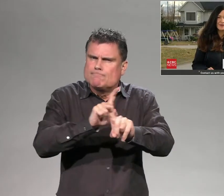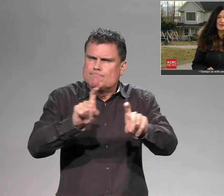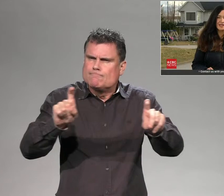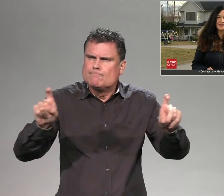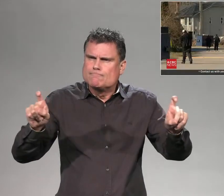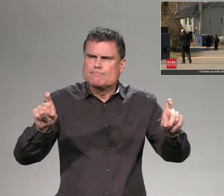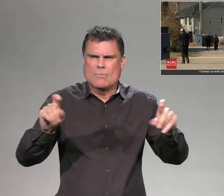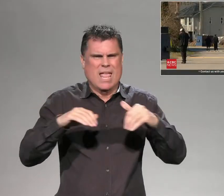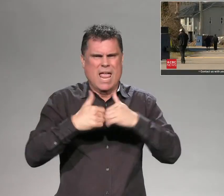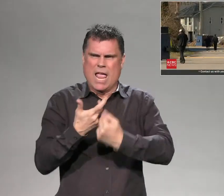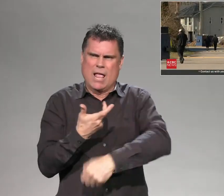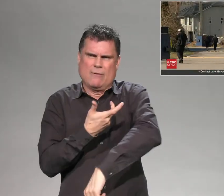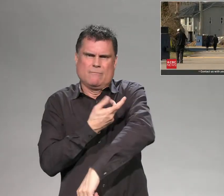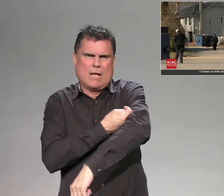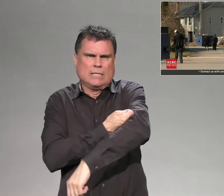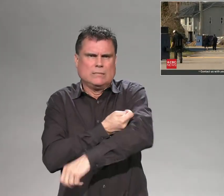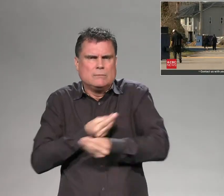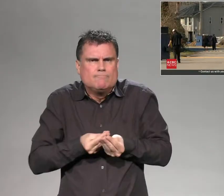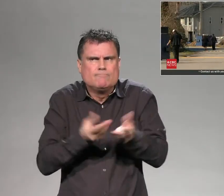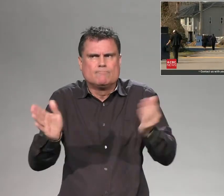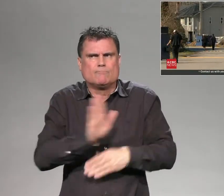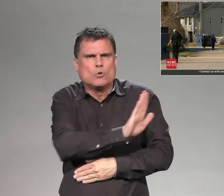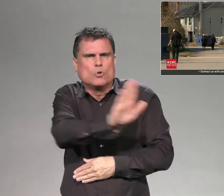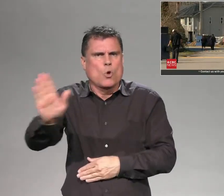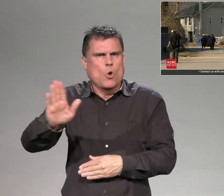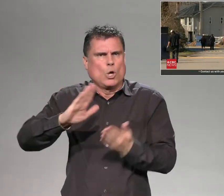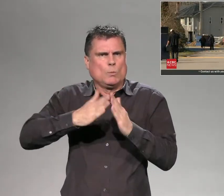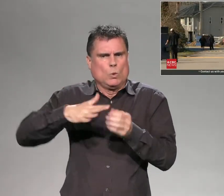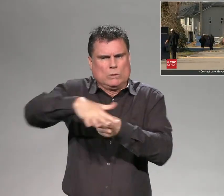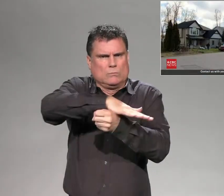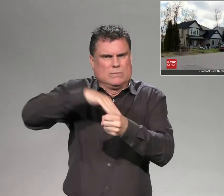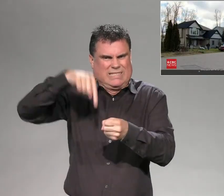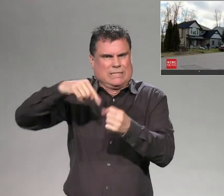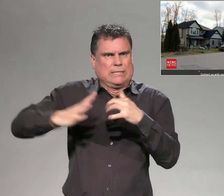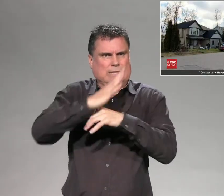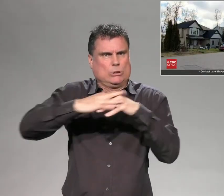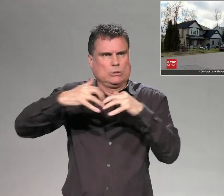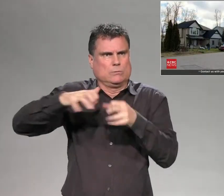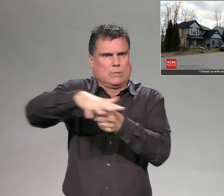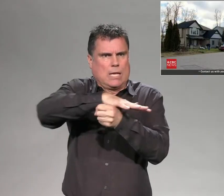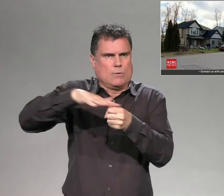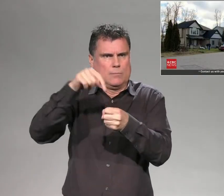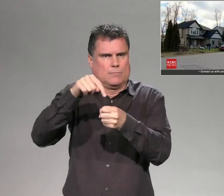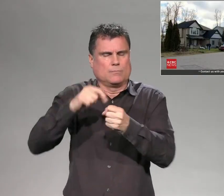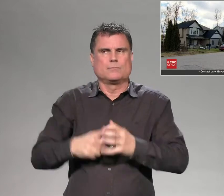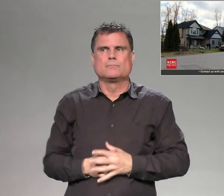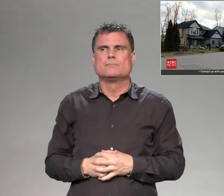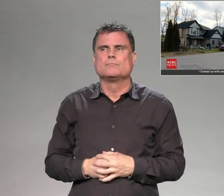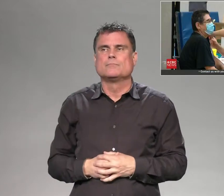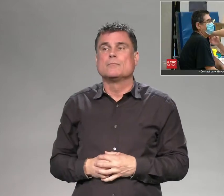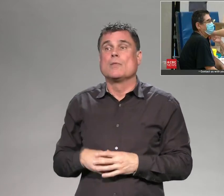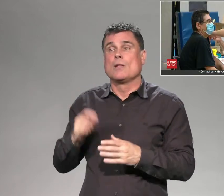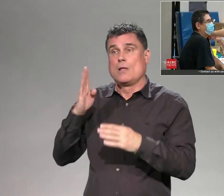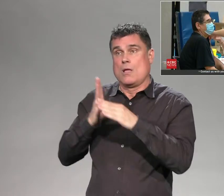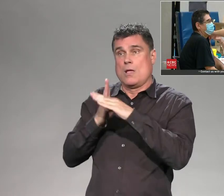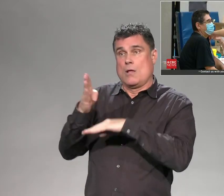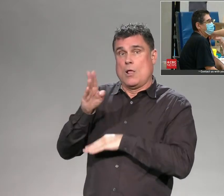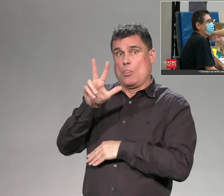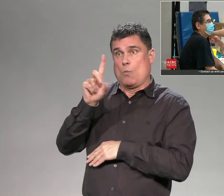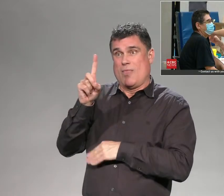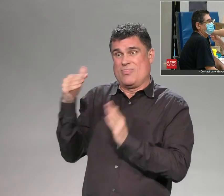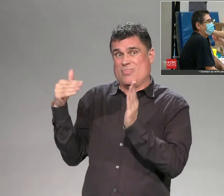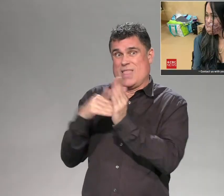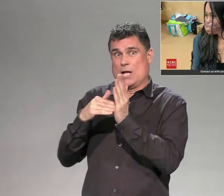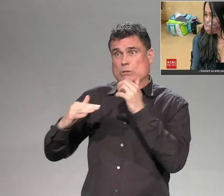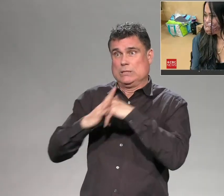in this community. More than 31,000 Indigenous people have been vaccinated. They are among the hardest